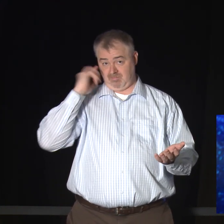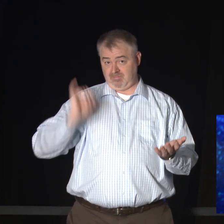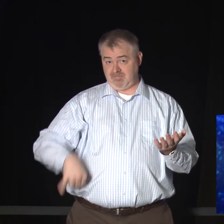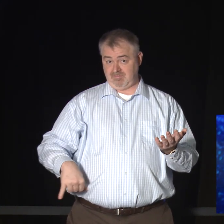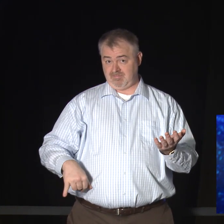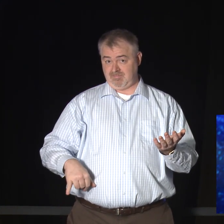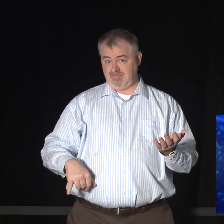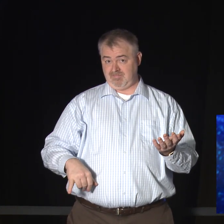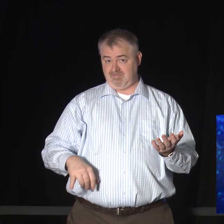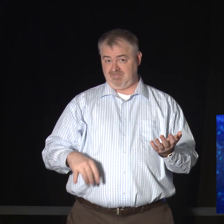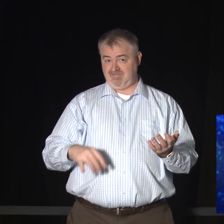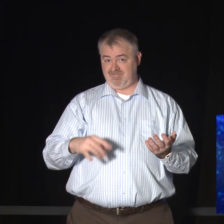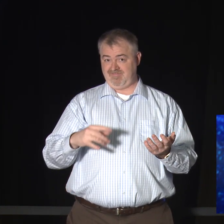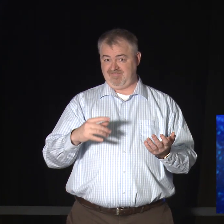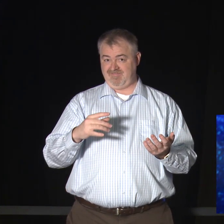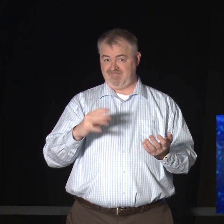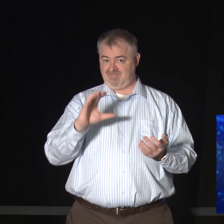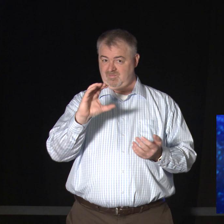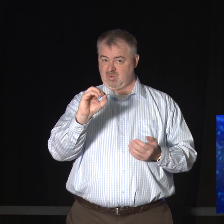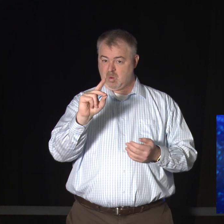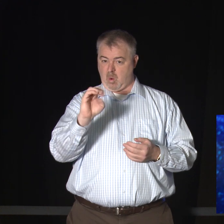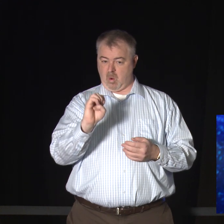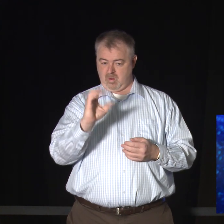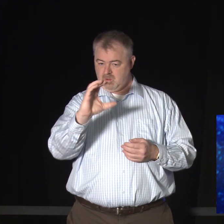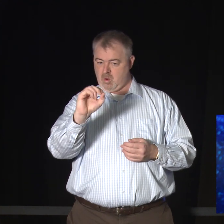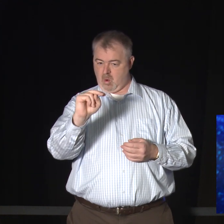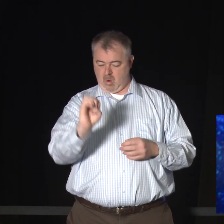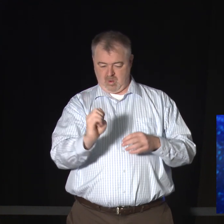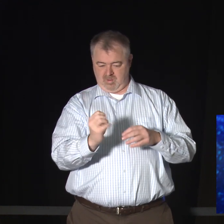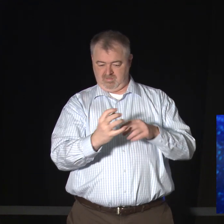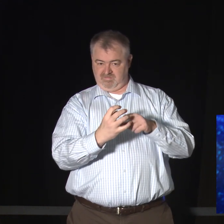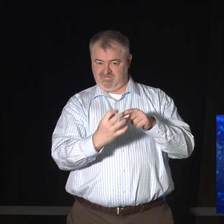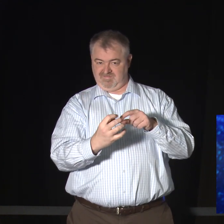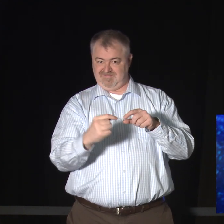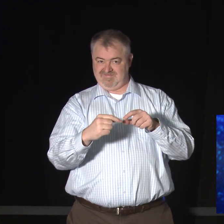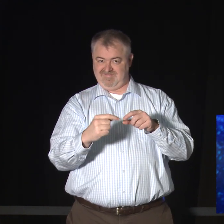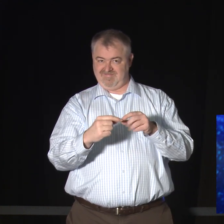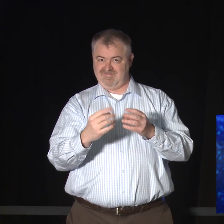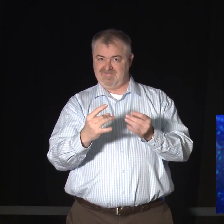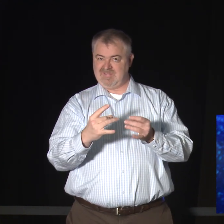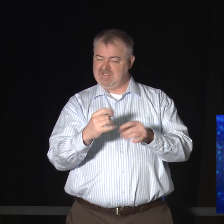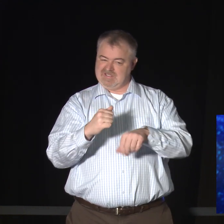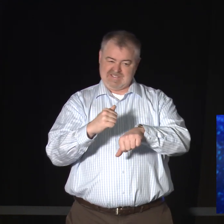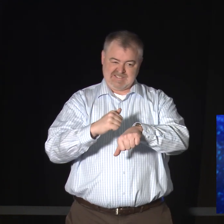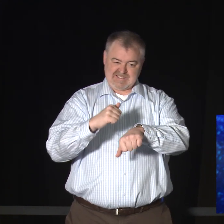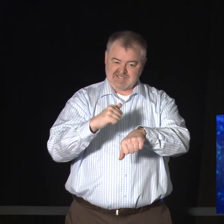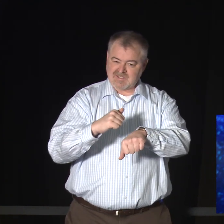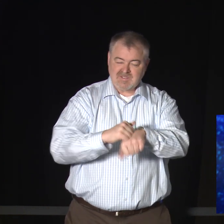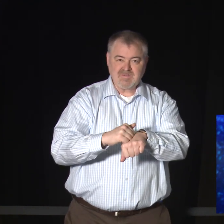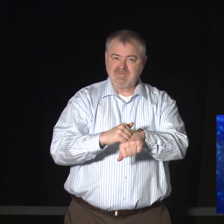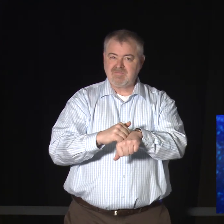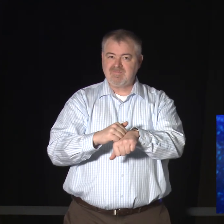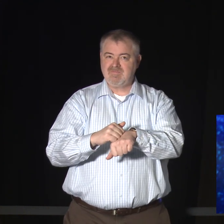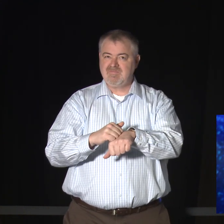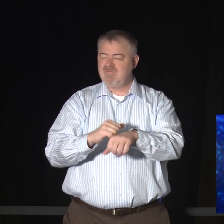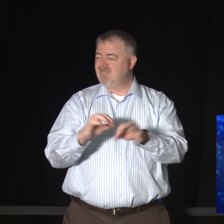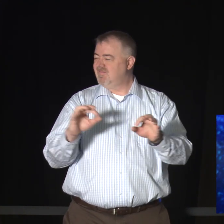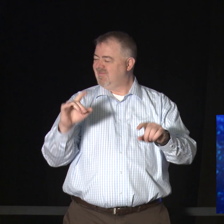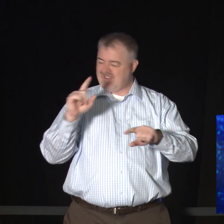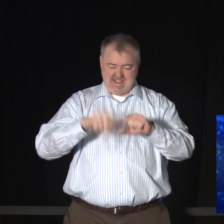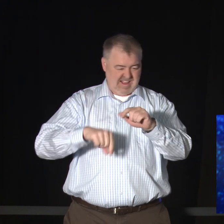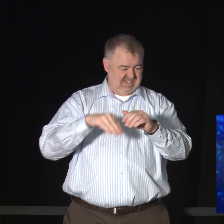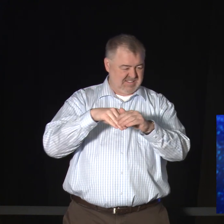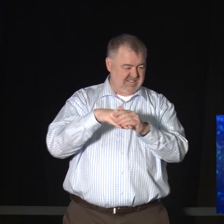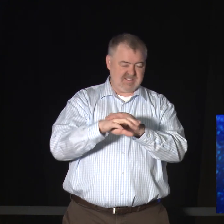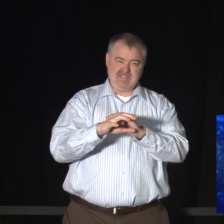Produces that resin-filled cone that are solid, durable. Nothing can get